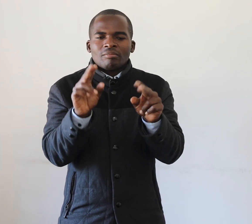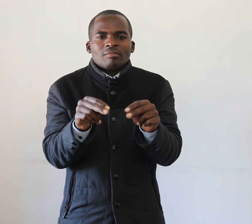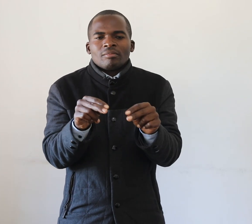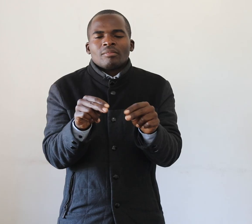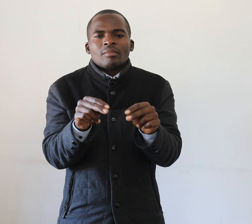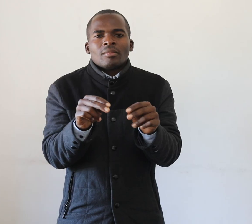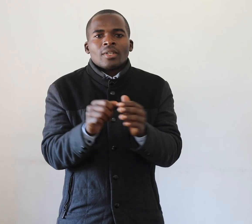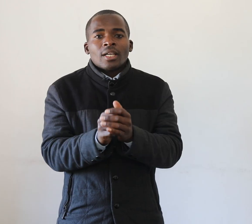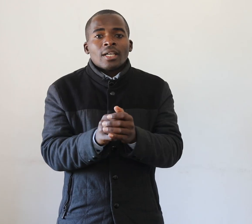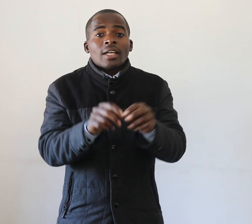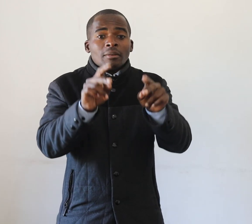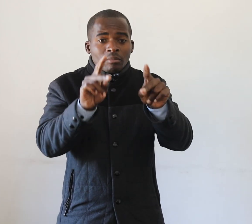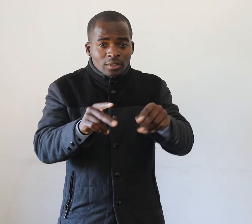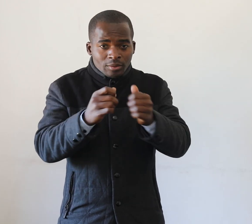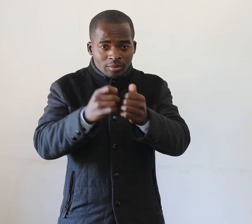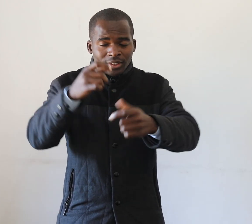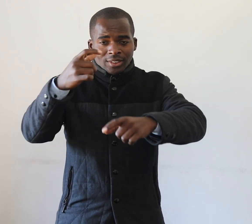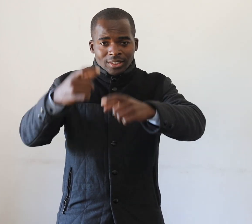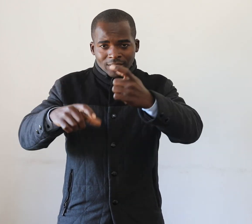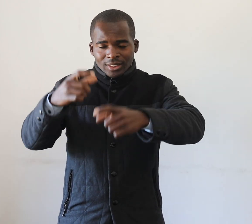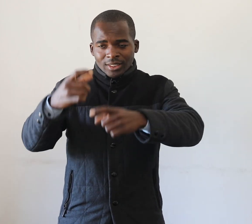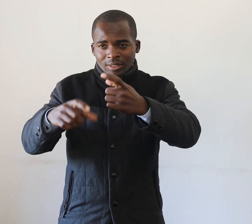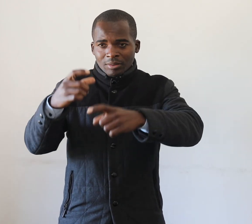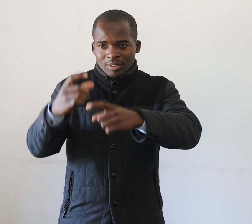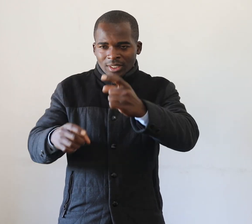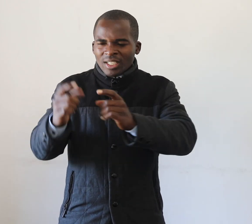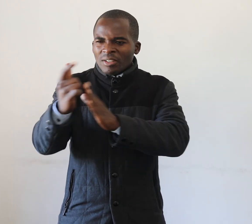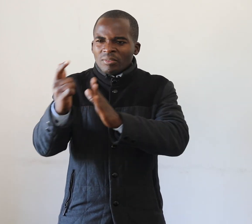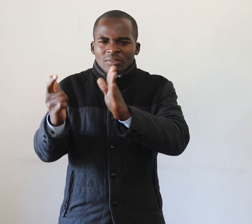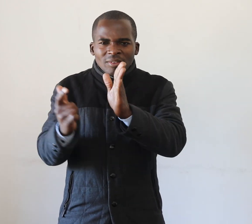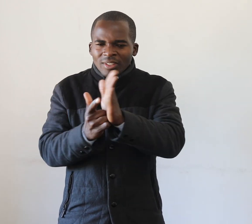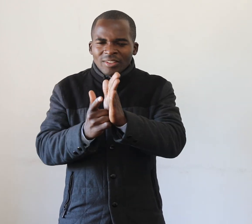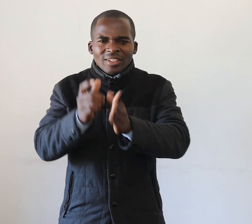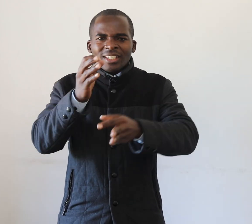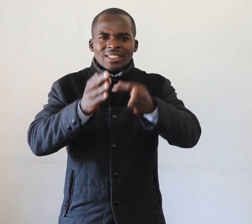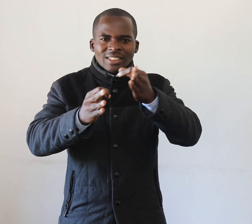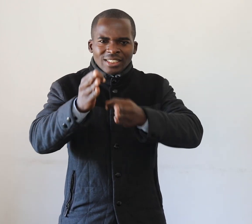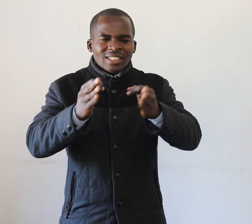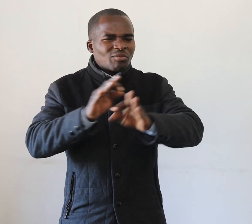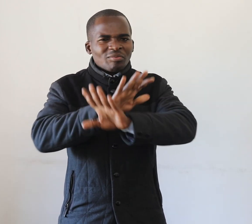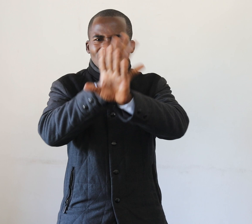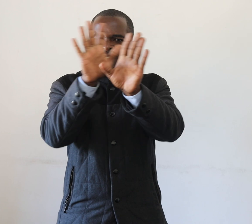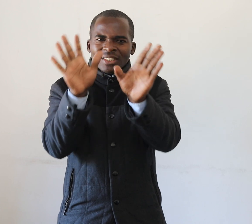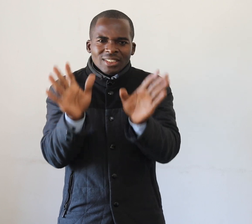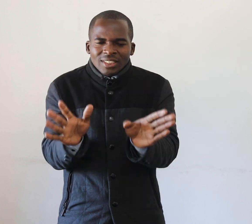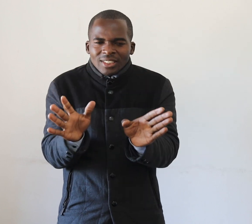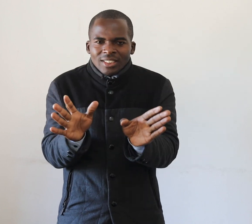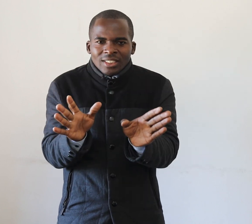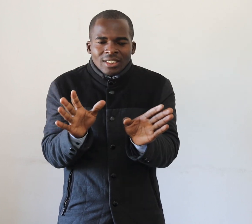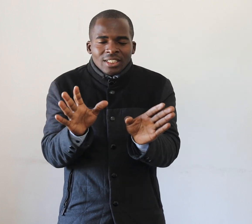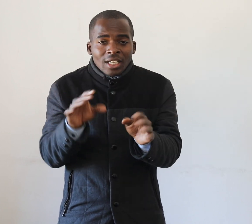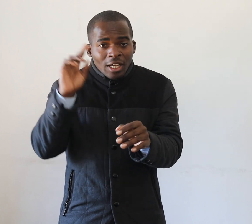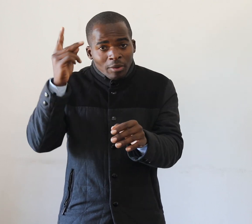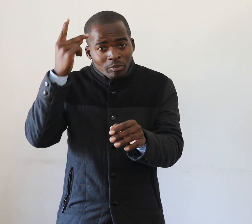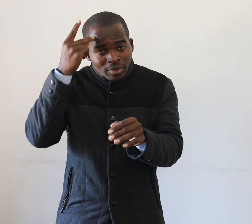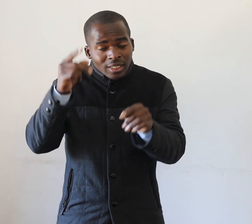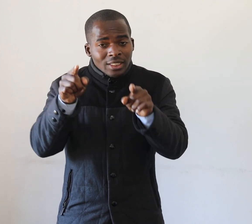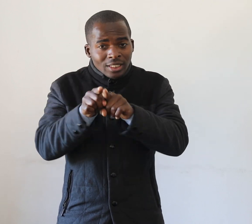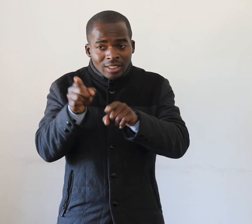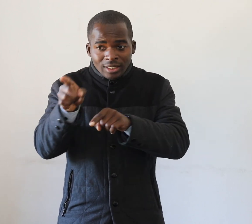For persons with disabilities, the law is also strict. The party list must include alternates from